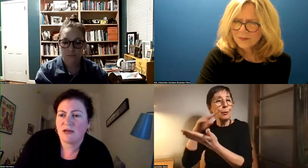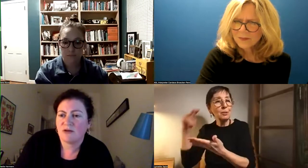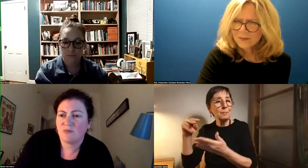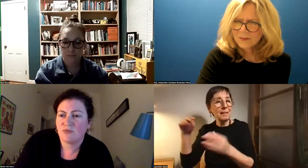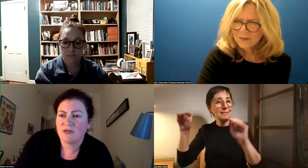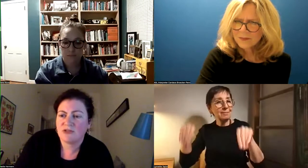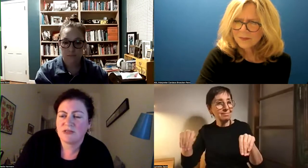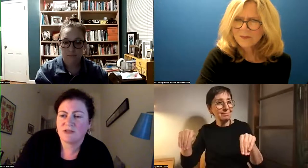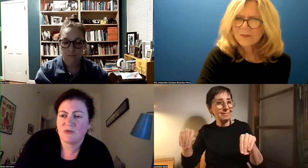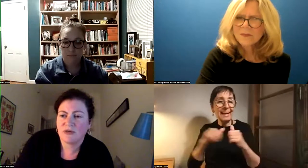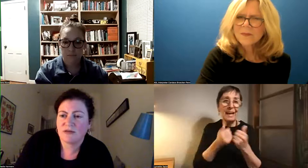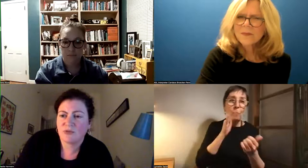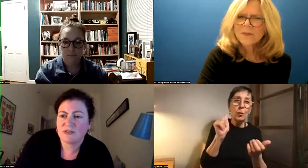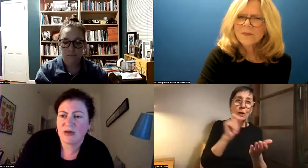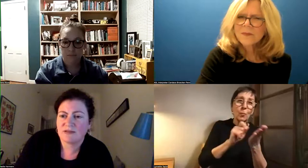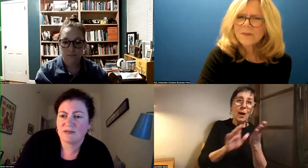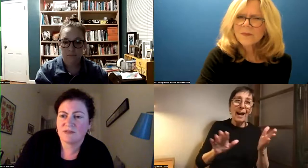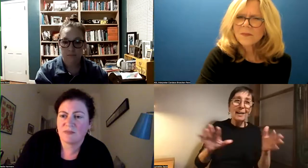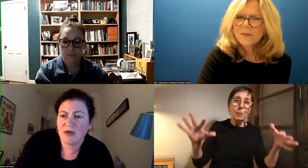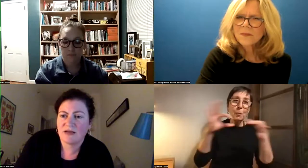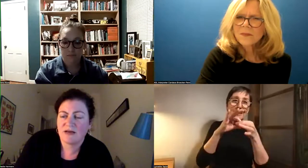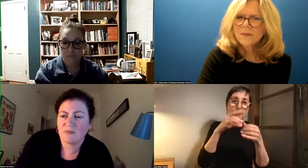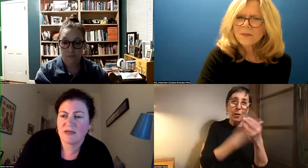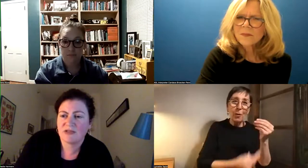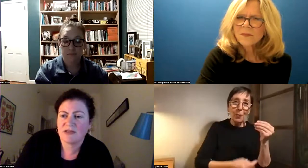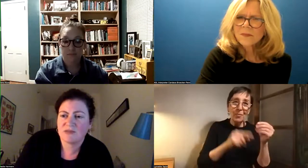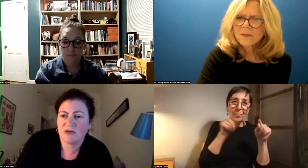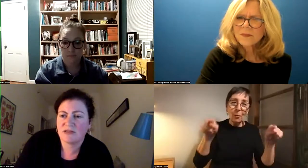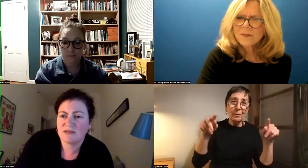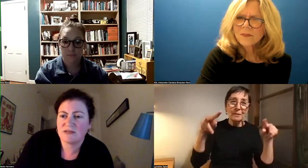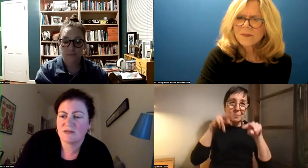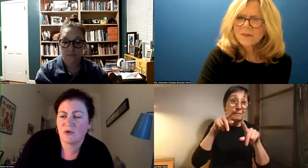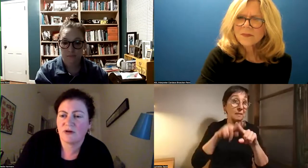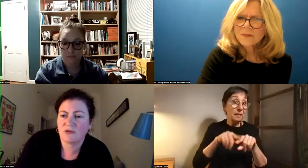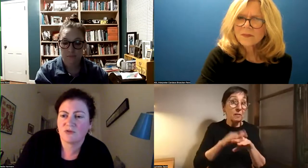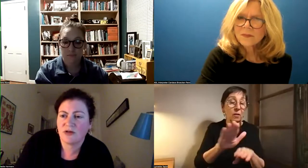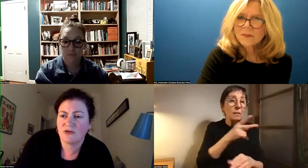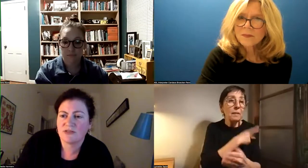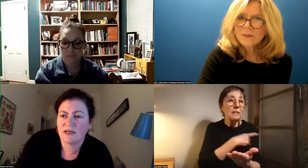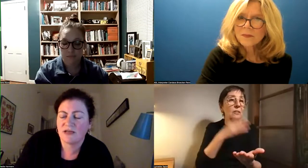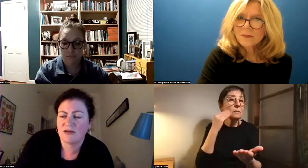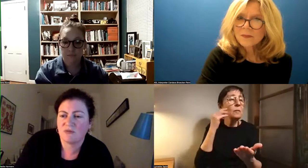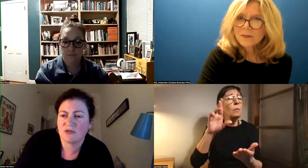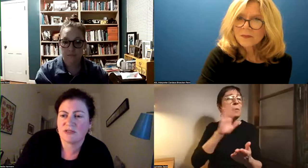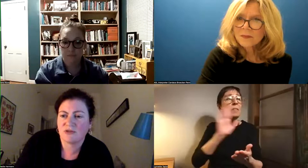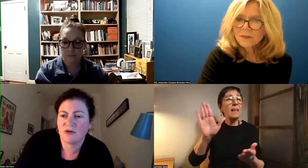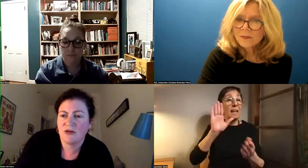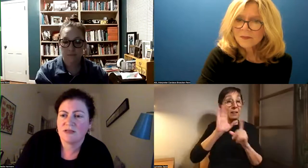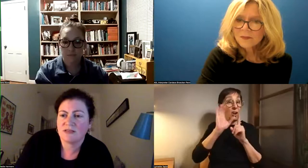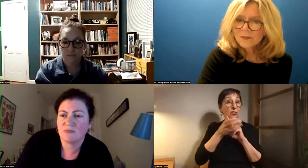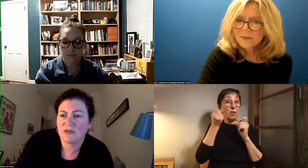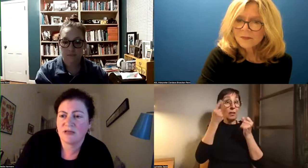a writer bridge these two perspectives depending on patient experiences or the cultural understanding of a